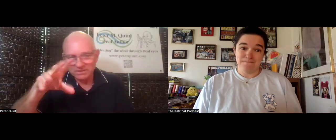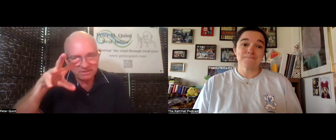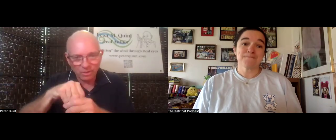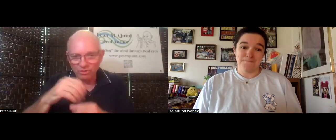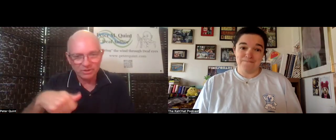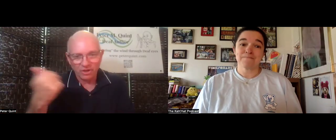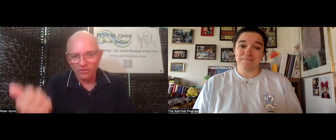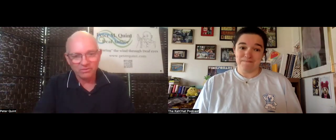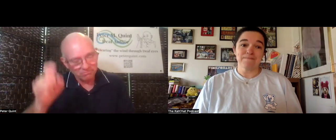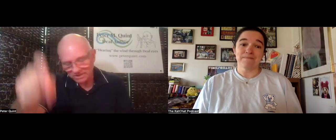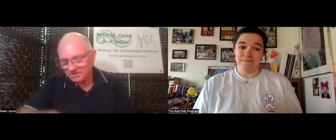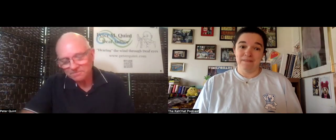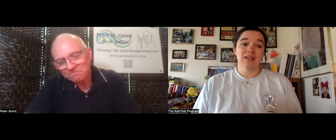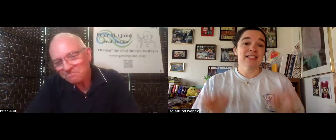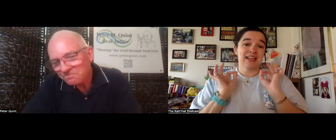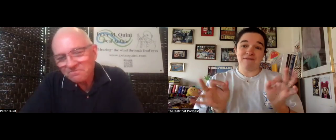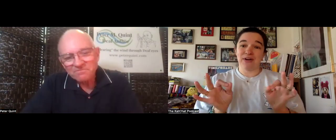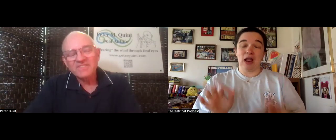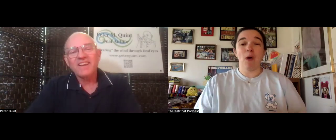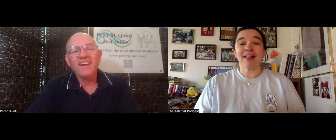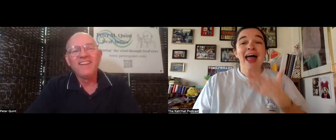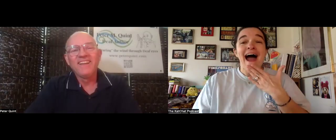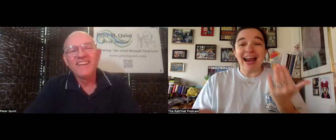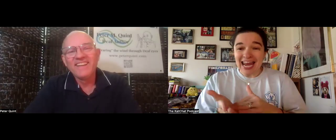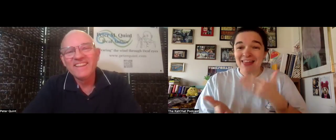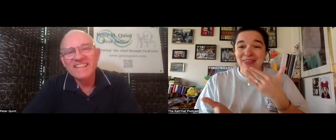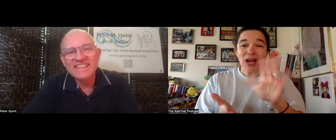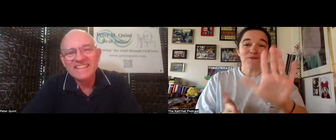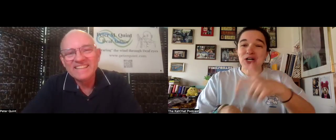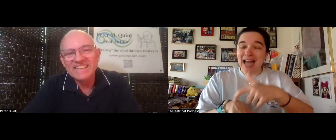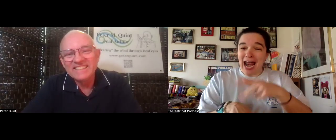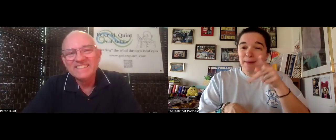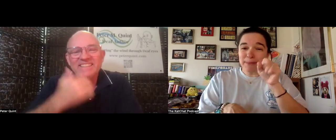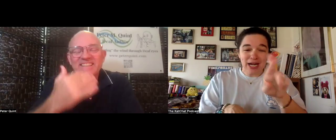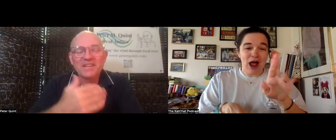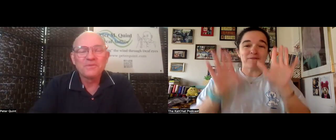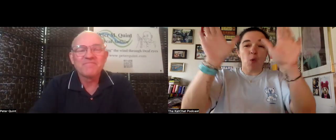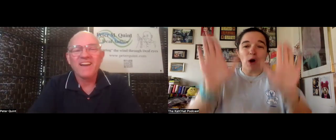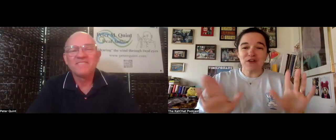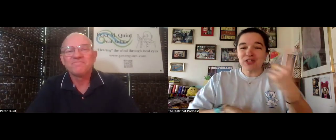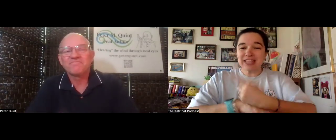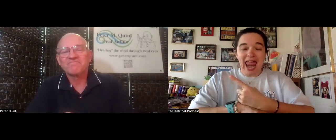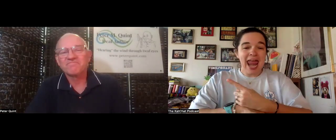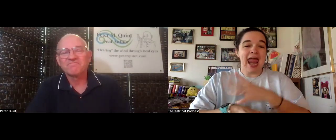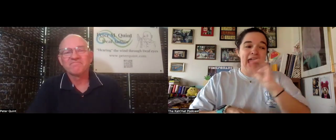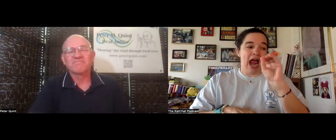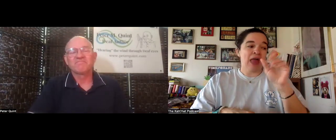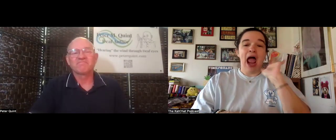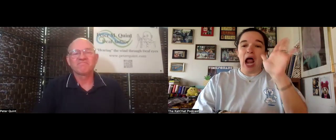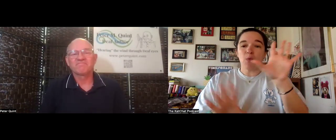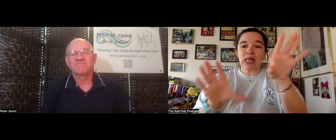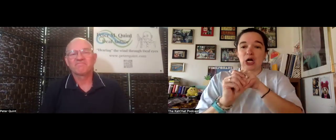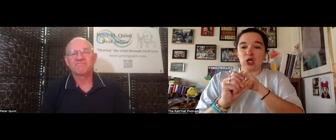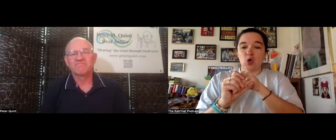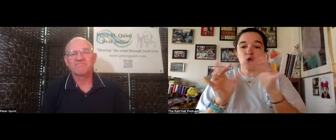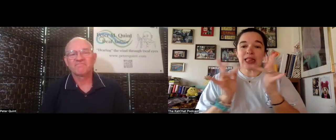other, must include each other, must. Definitely. Well, again, thank you for your time, Peter. Have a wonderful day, and